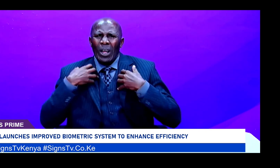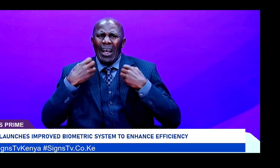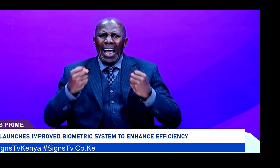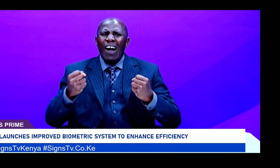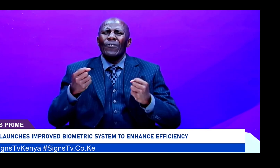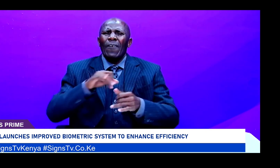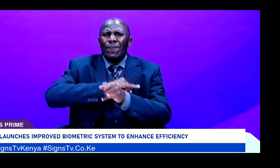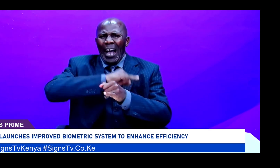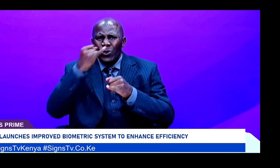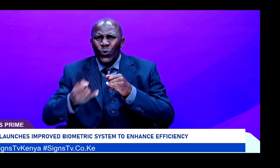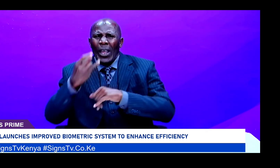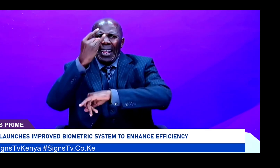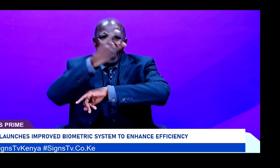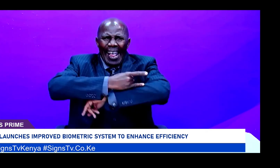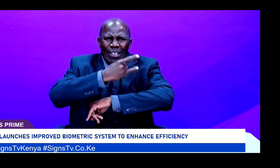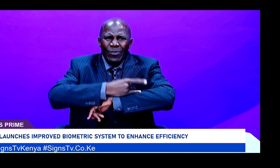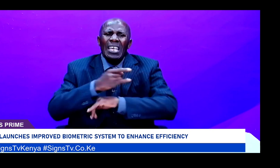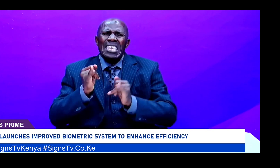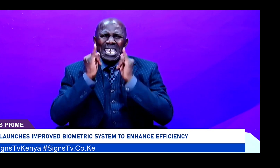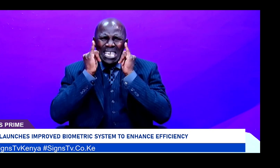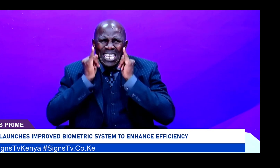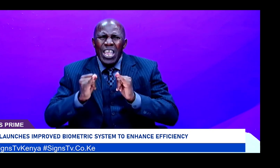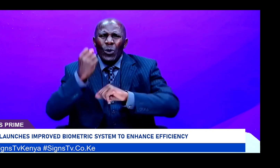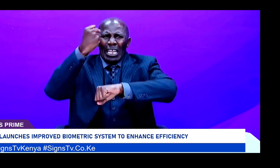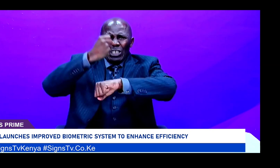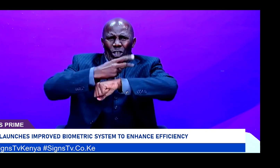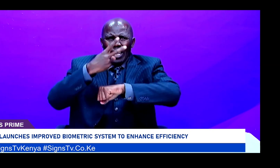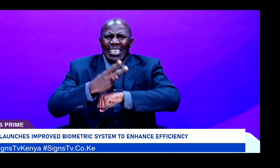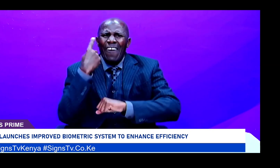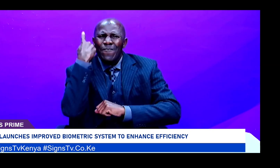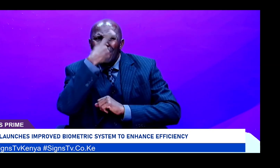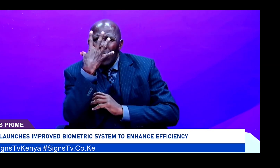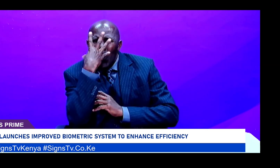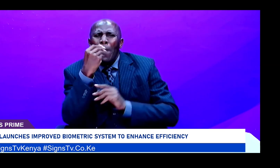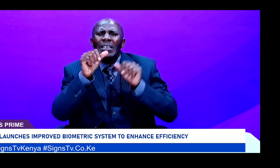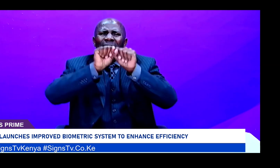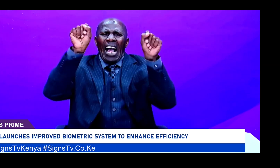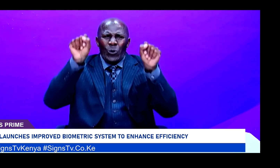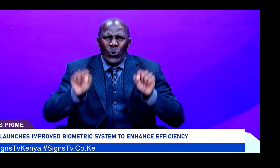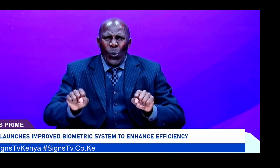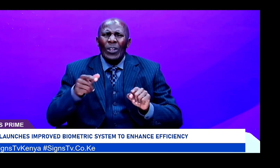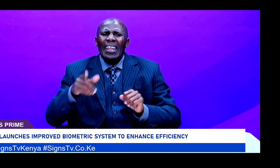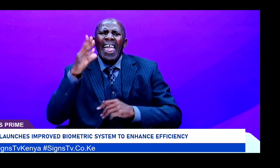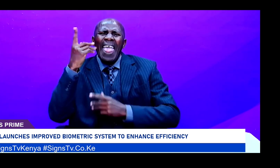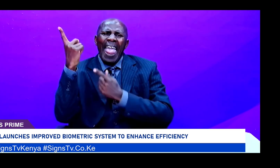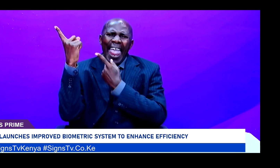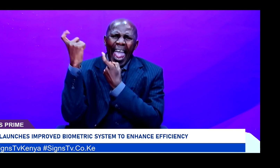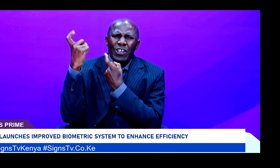system built on a similar biometric verification process that was previously used under the National Health Insurance Fund. The new